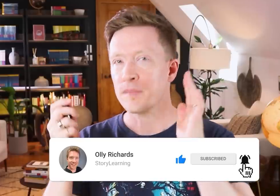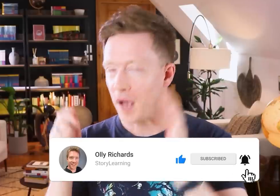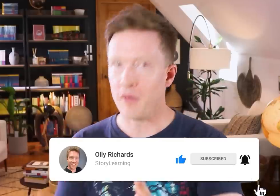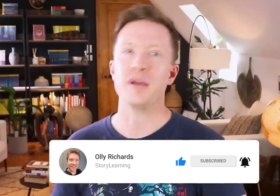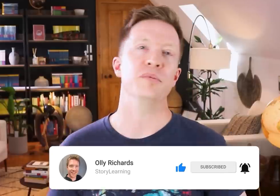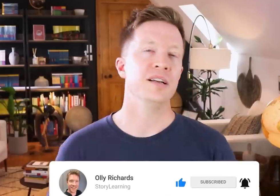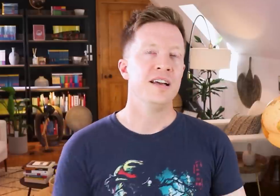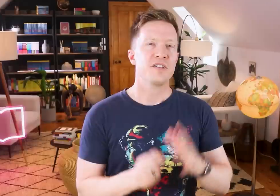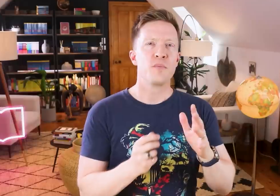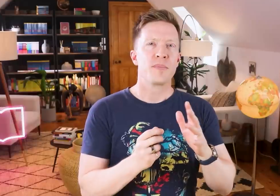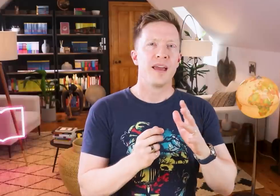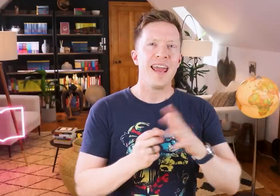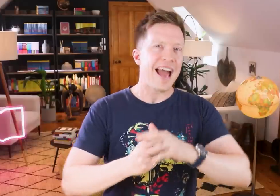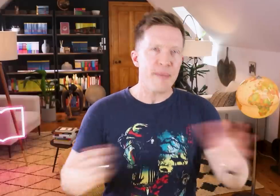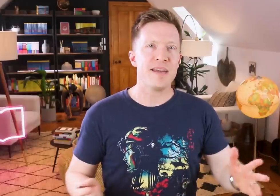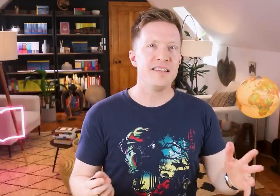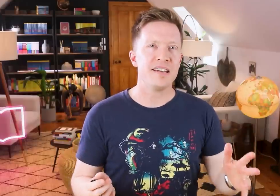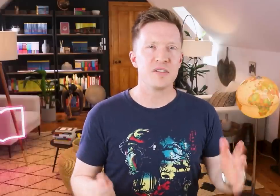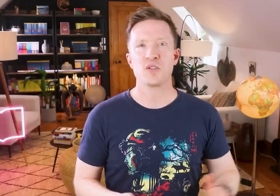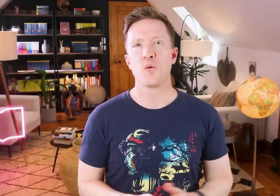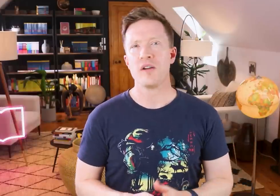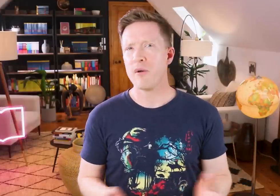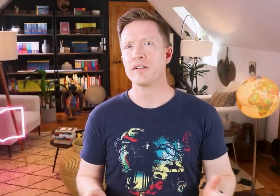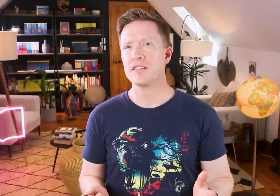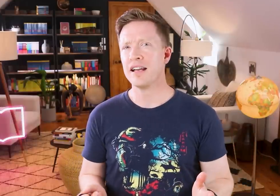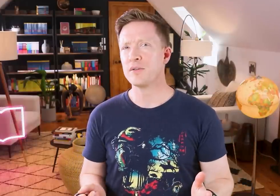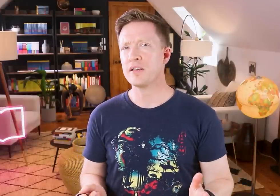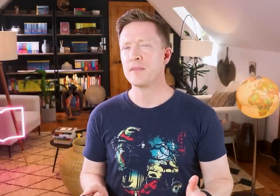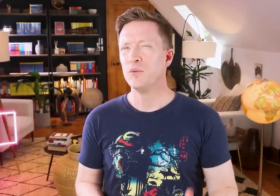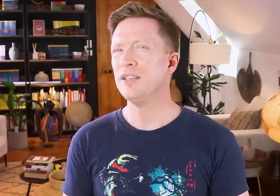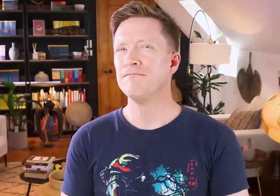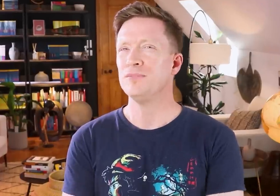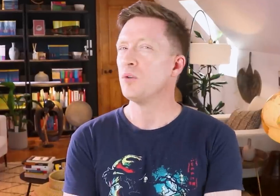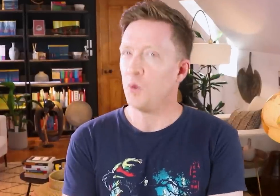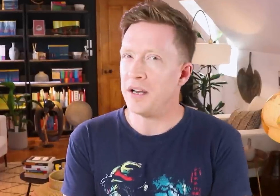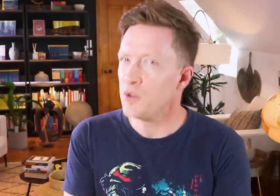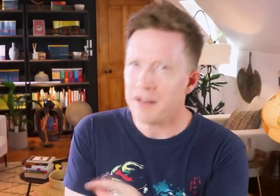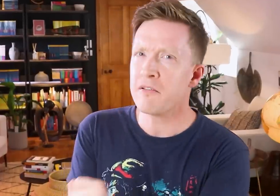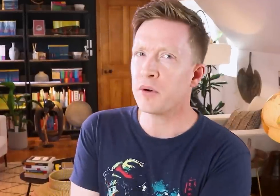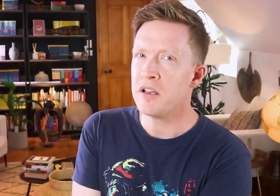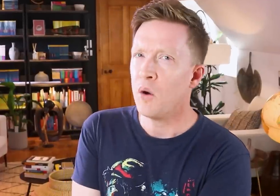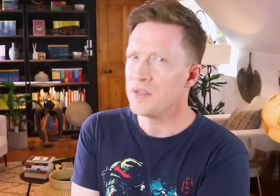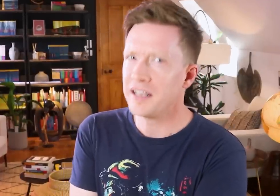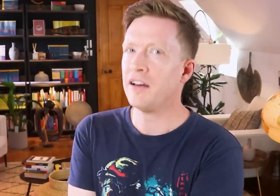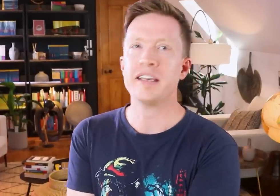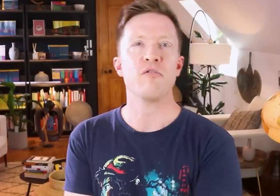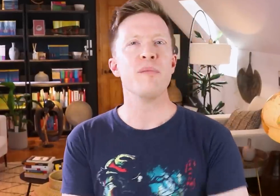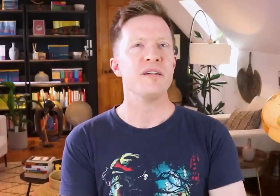other people. So a happy ending to the story of American sign language then? Well, not quite. Not everybody was going to like it. Remember